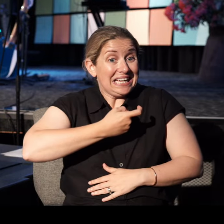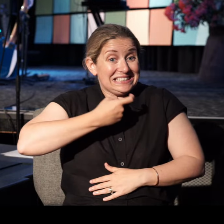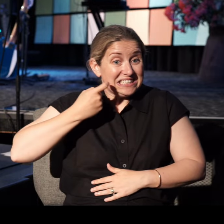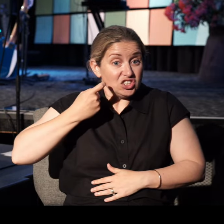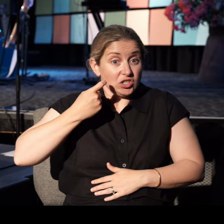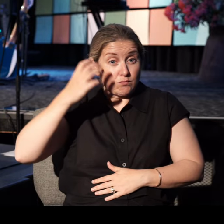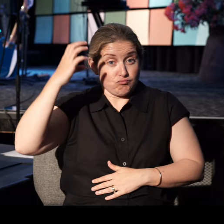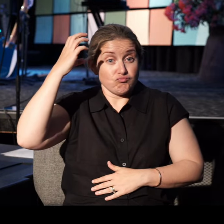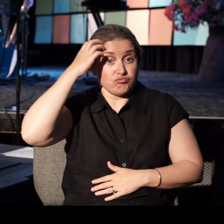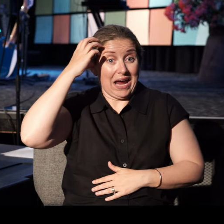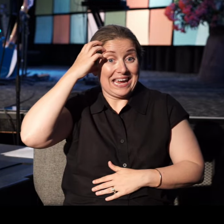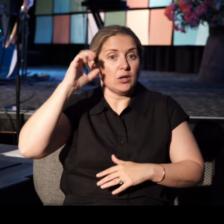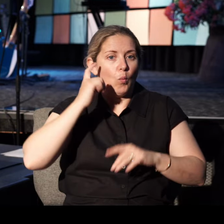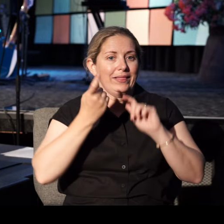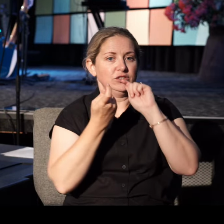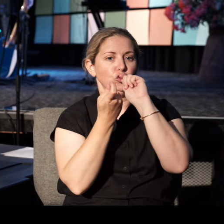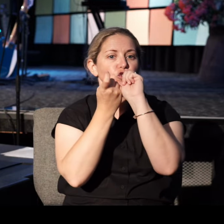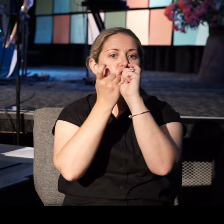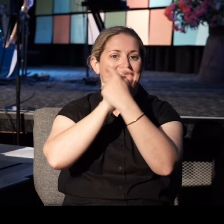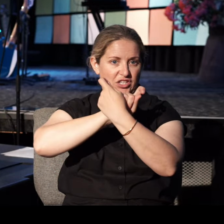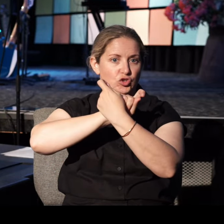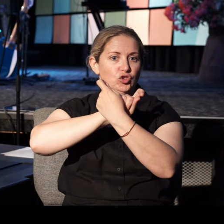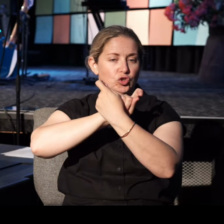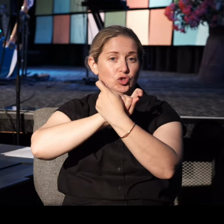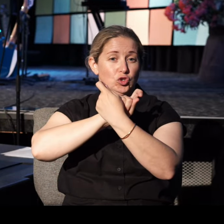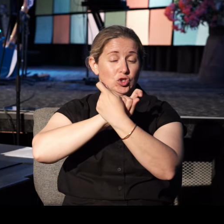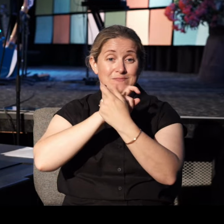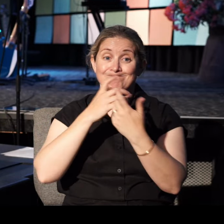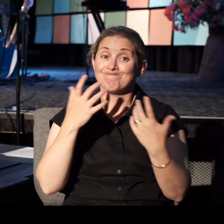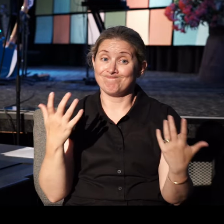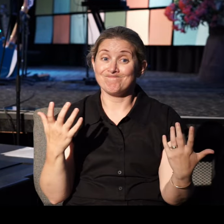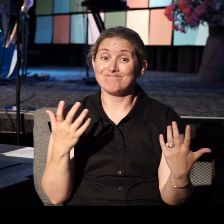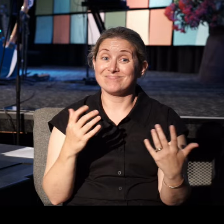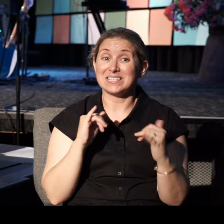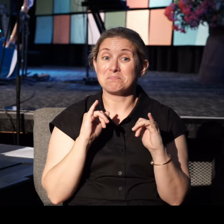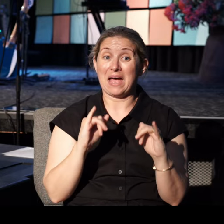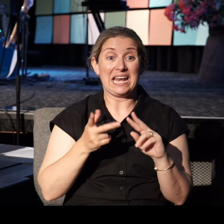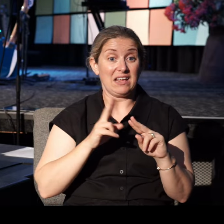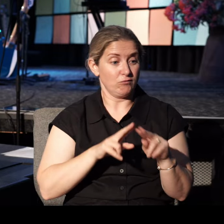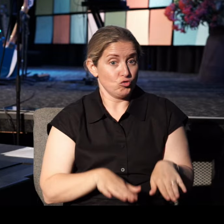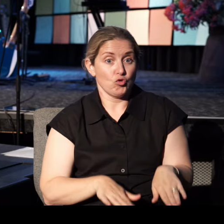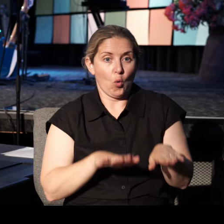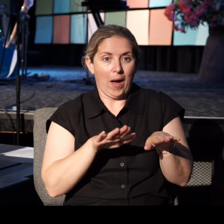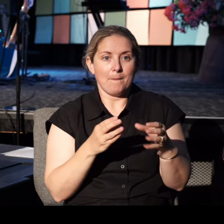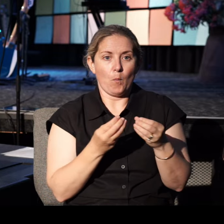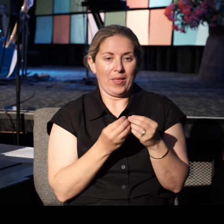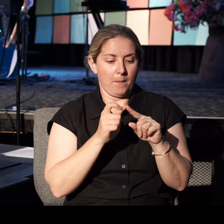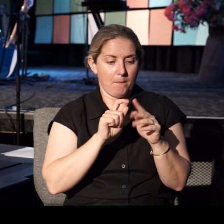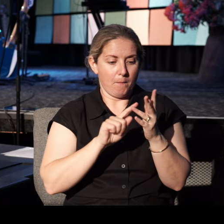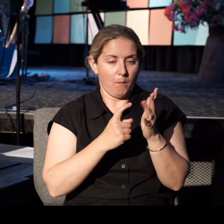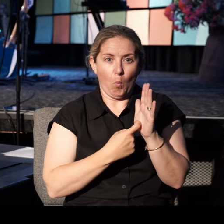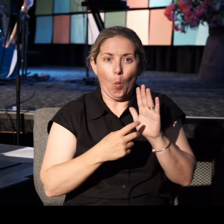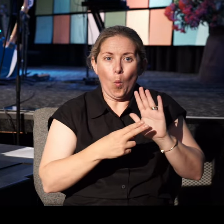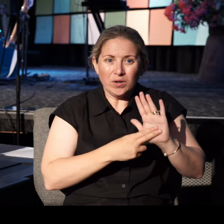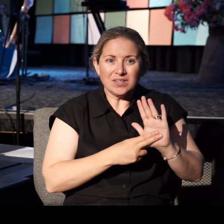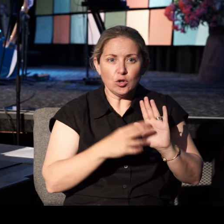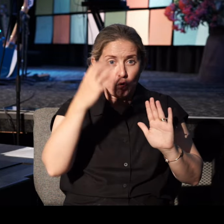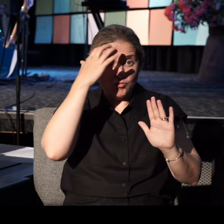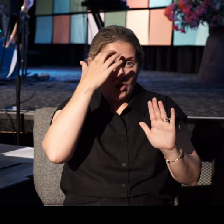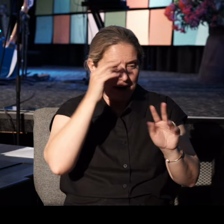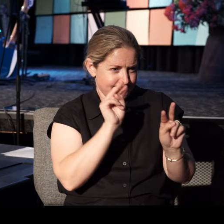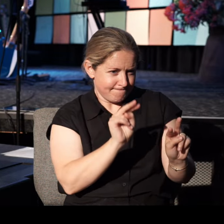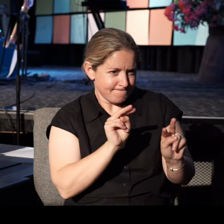addictions are deeper than just some other sins. That's the case if you grew up with pornography. There'll be a rewiring